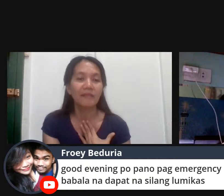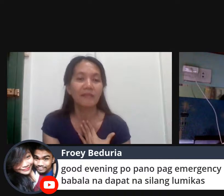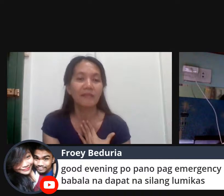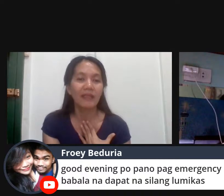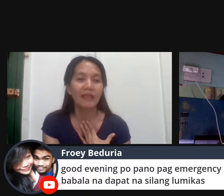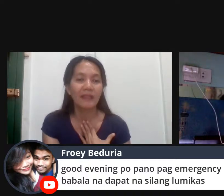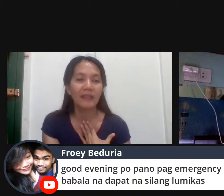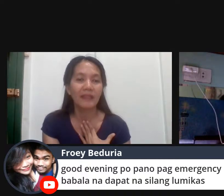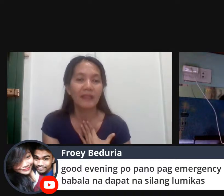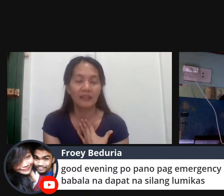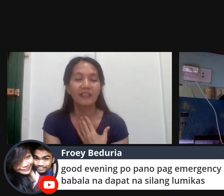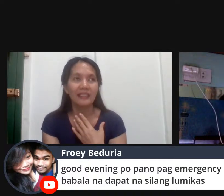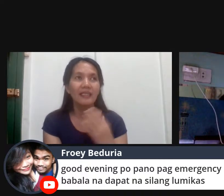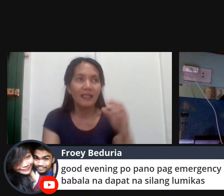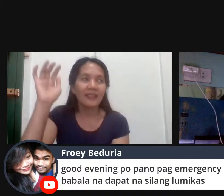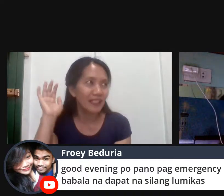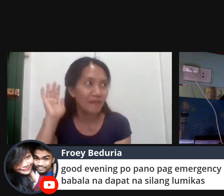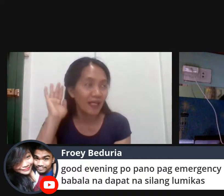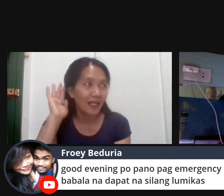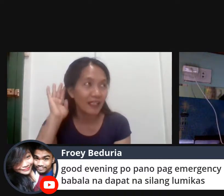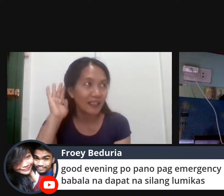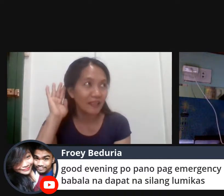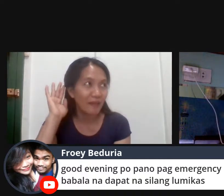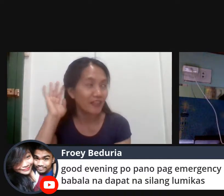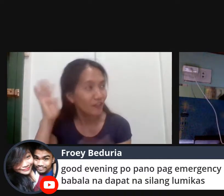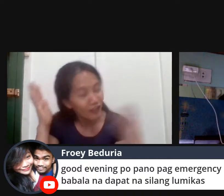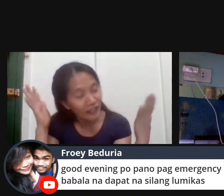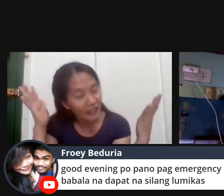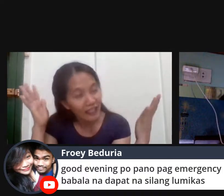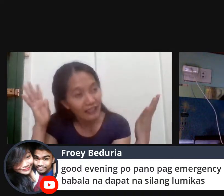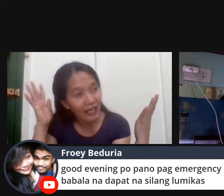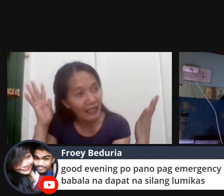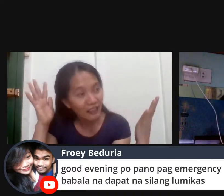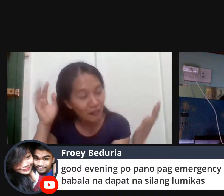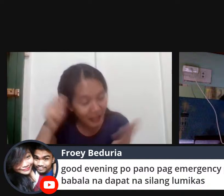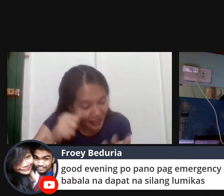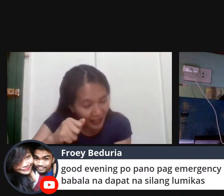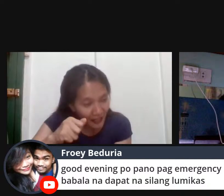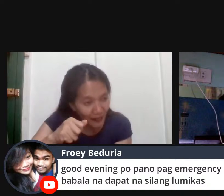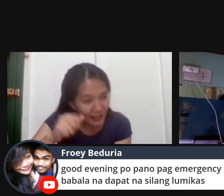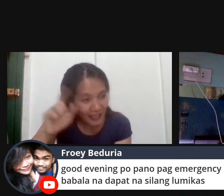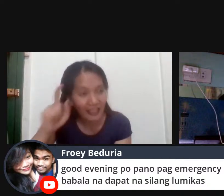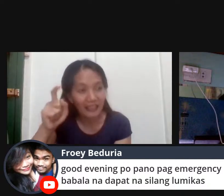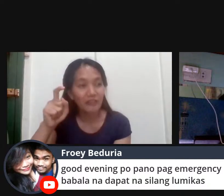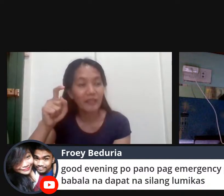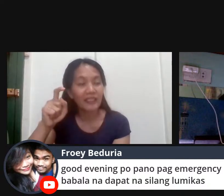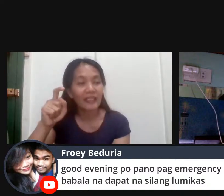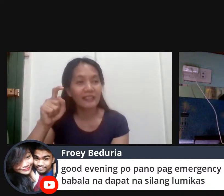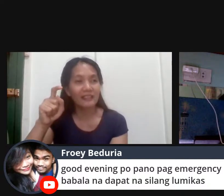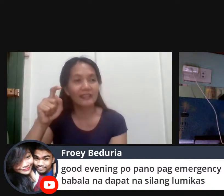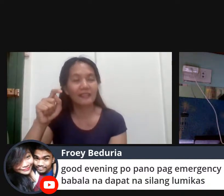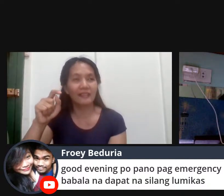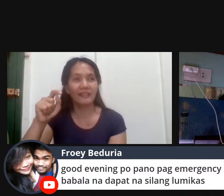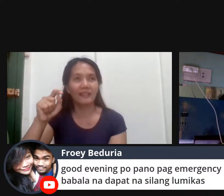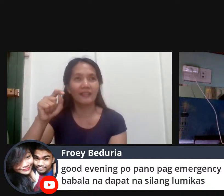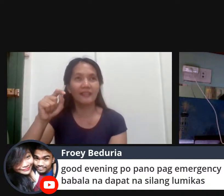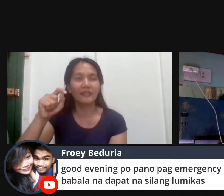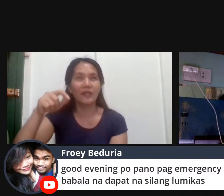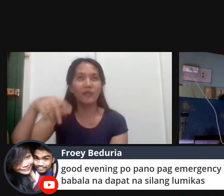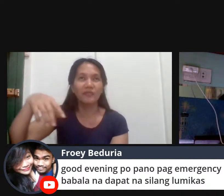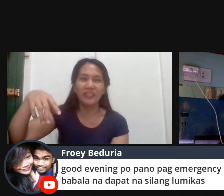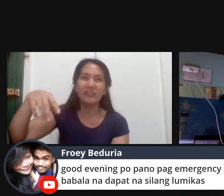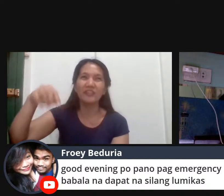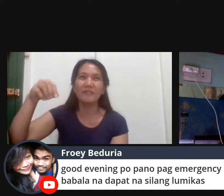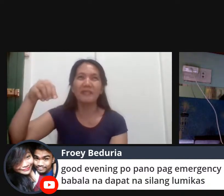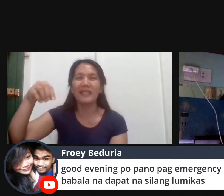sila ng babala, dapat na silang lumikat. Kasi hindi nga po sila makakarinig paano kung nagdadaldalan o may ginagawa na